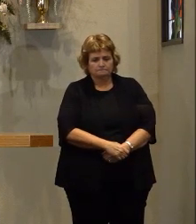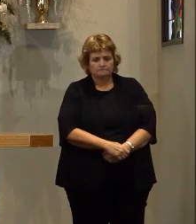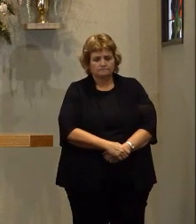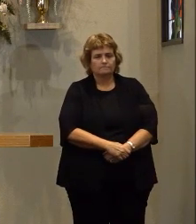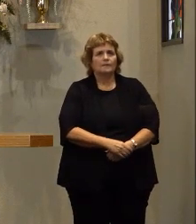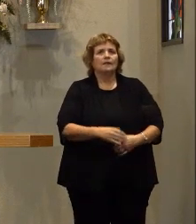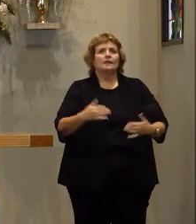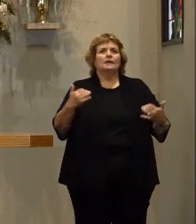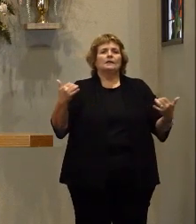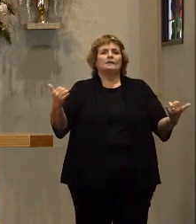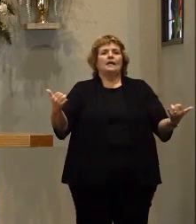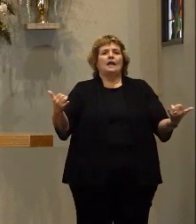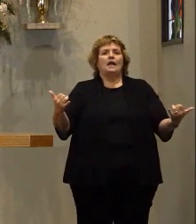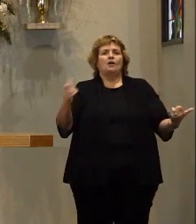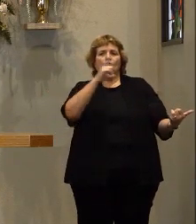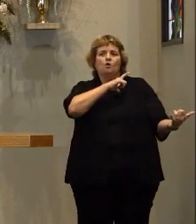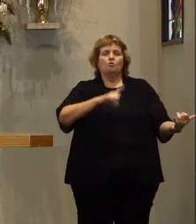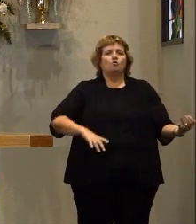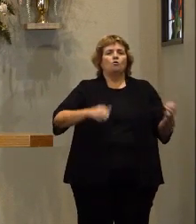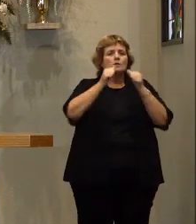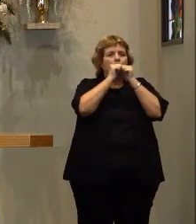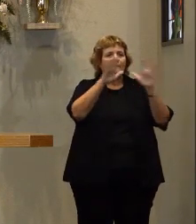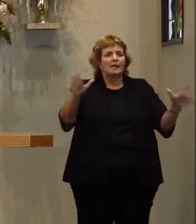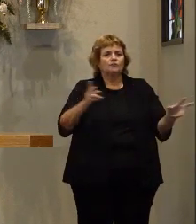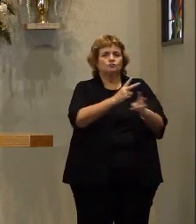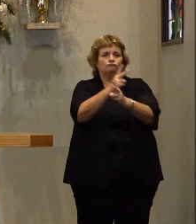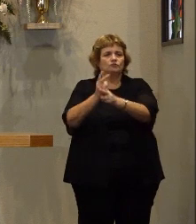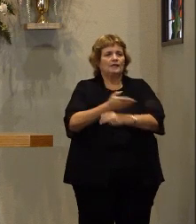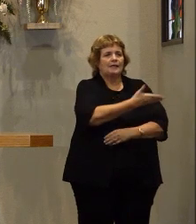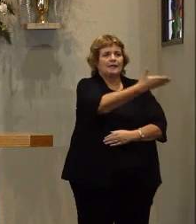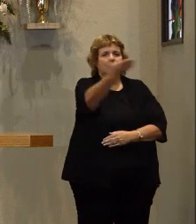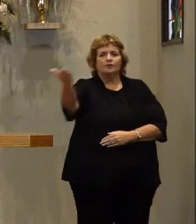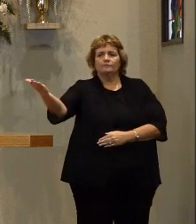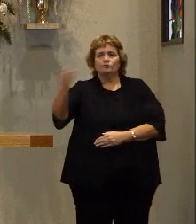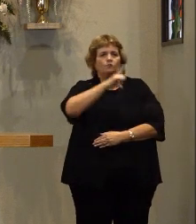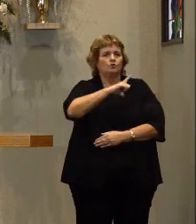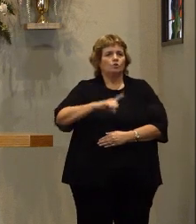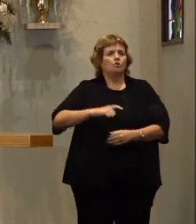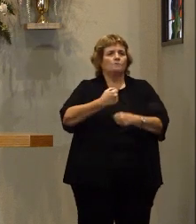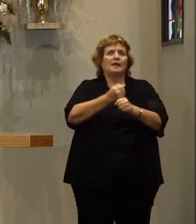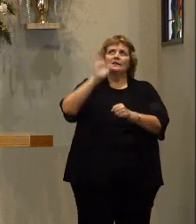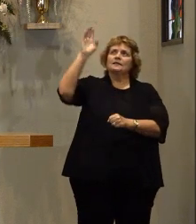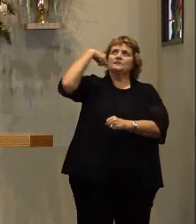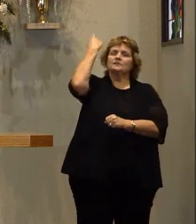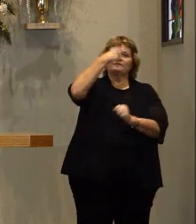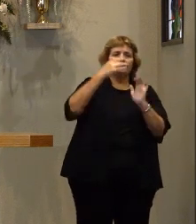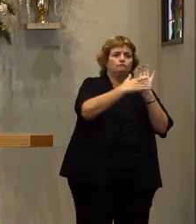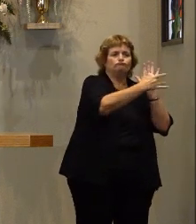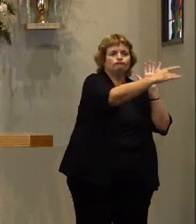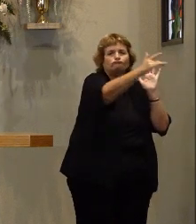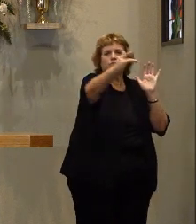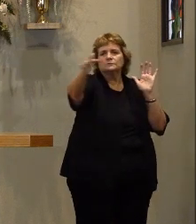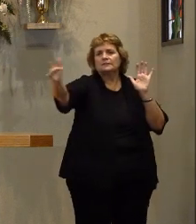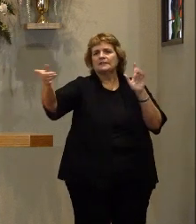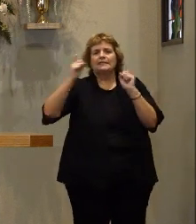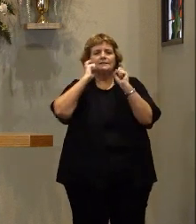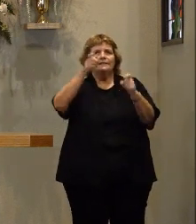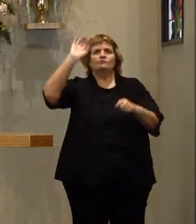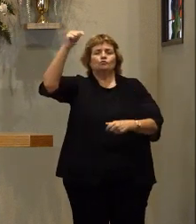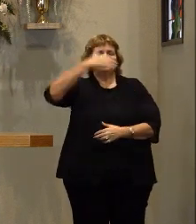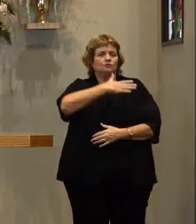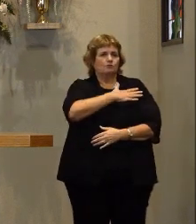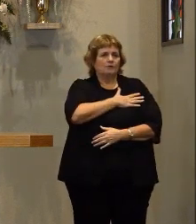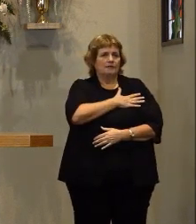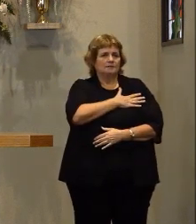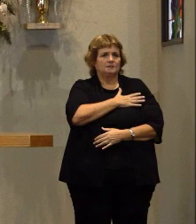And now may the Lord bless you and keep you. The Lord make his face to shine on you and be gracious to you. The Lord look upon you with